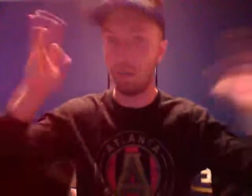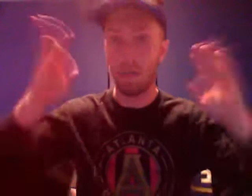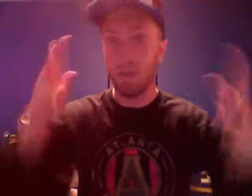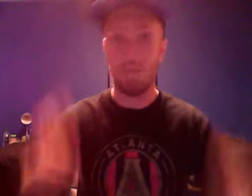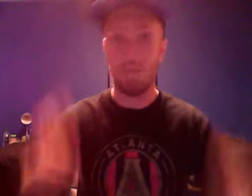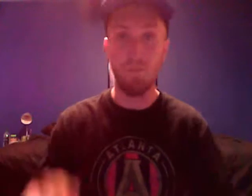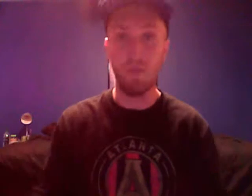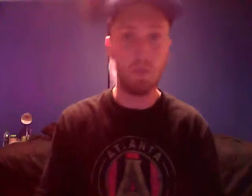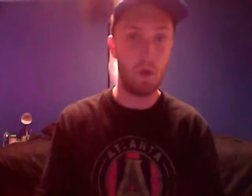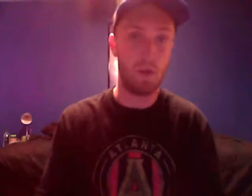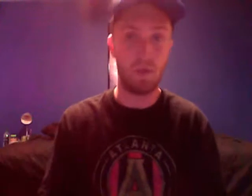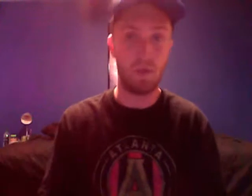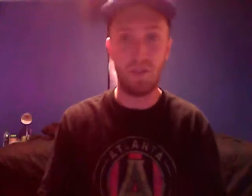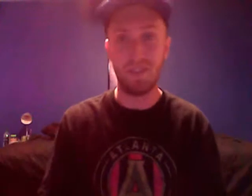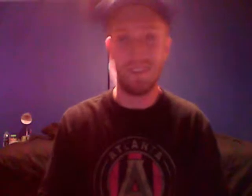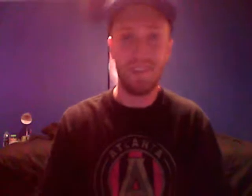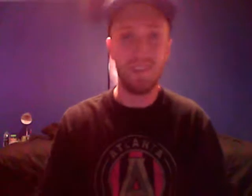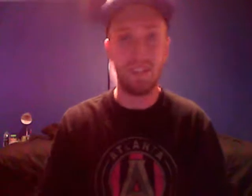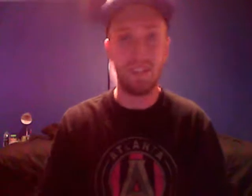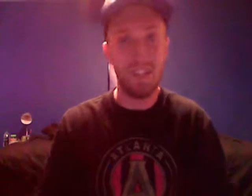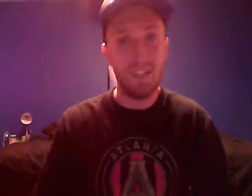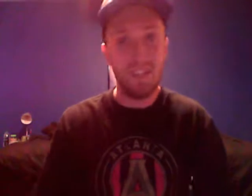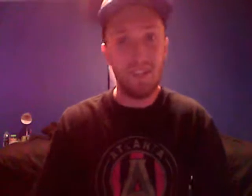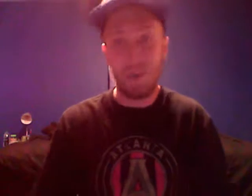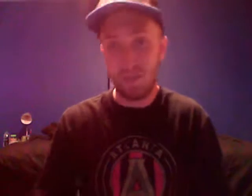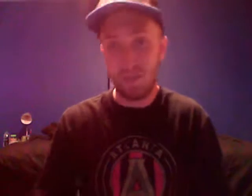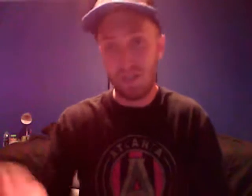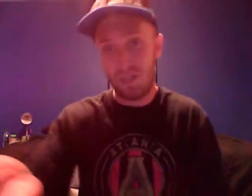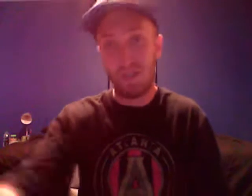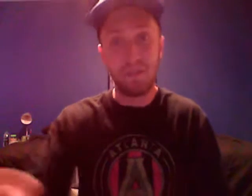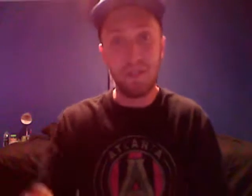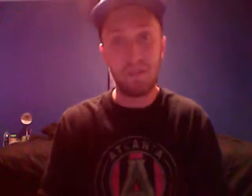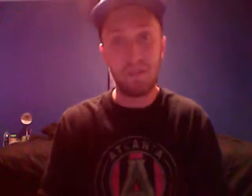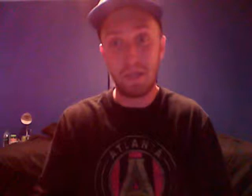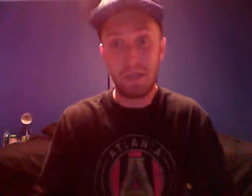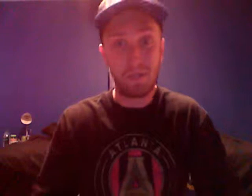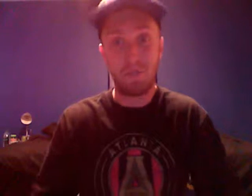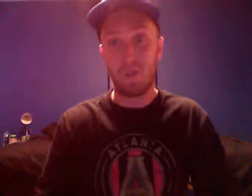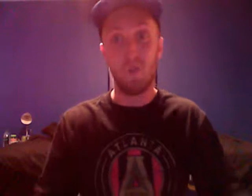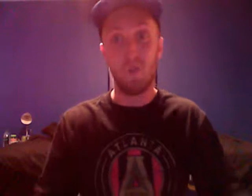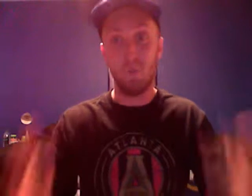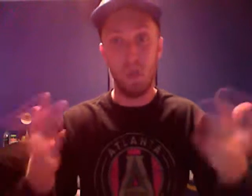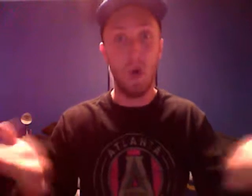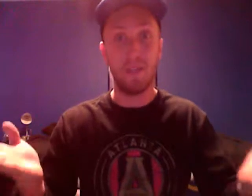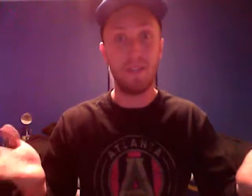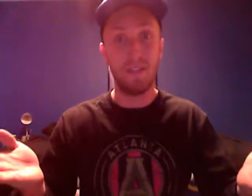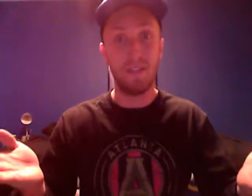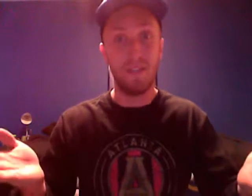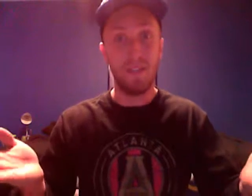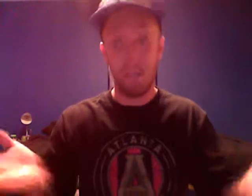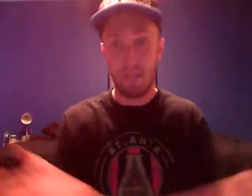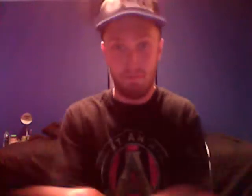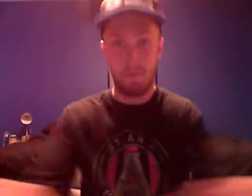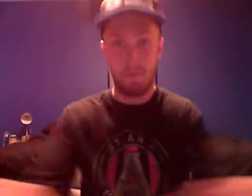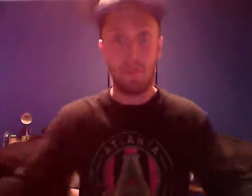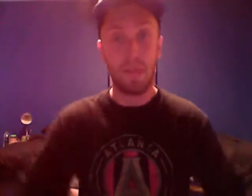just moving the ball around so fancy. Not really. You know, our defense should have been there, but they're just so lost that they make